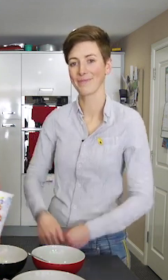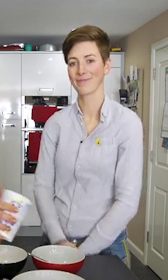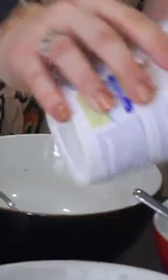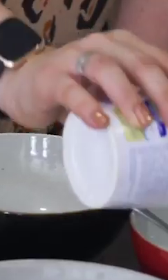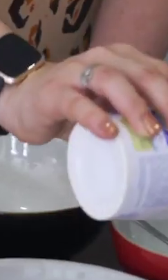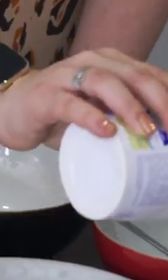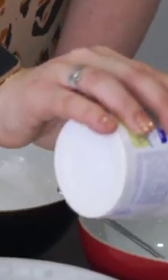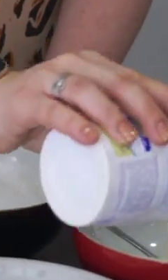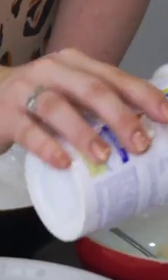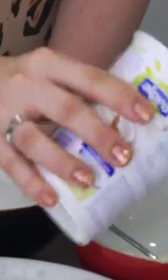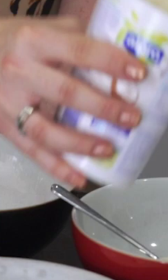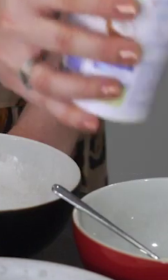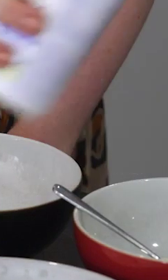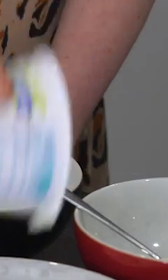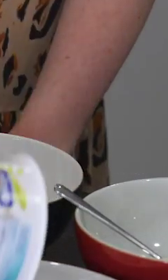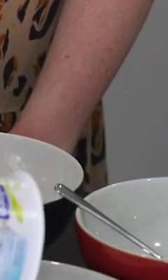bowls.